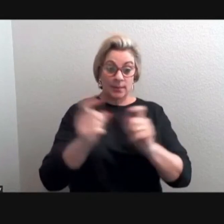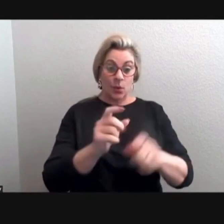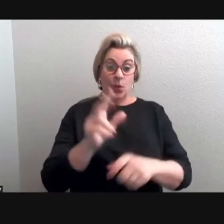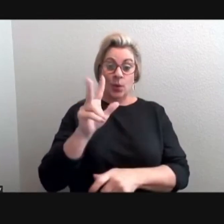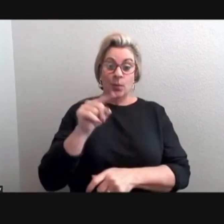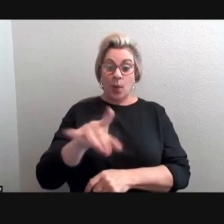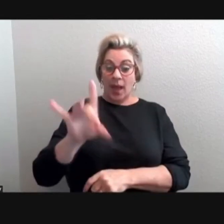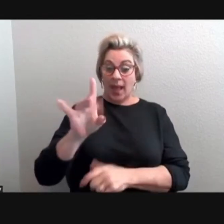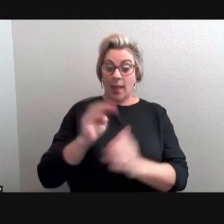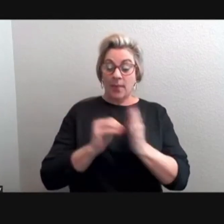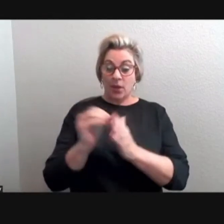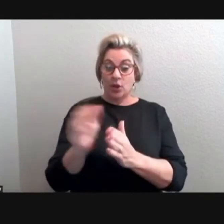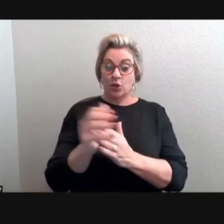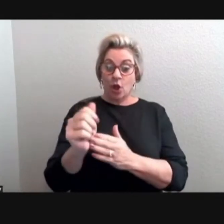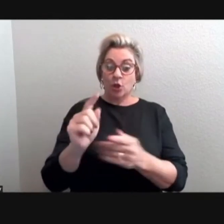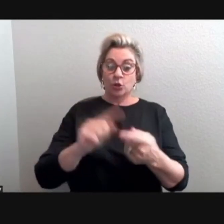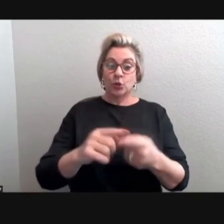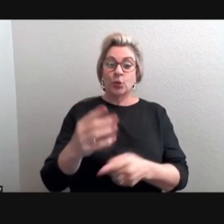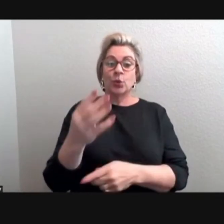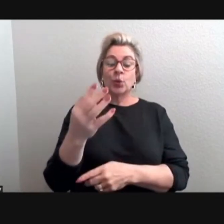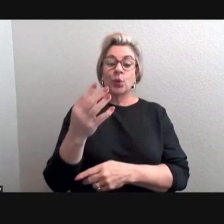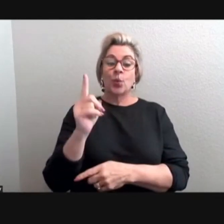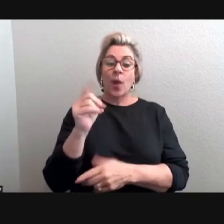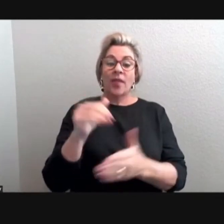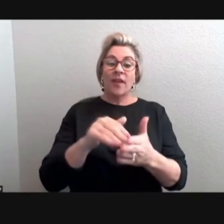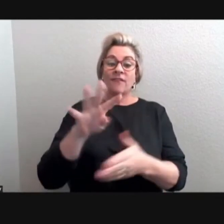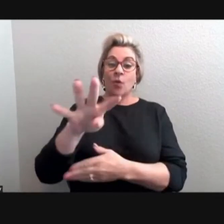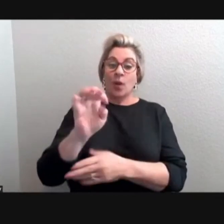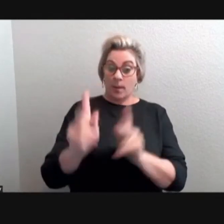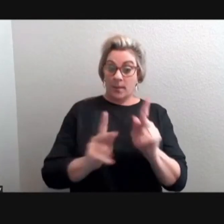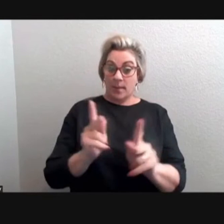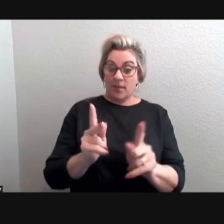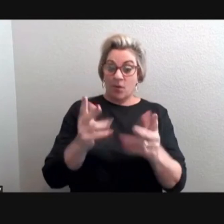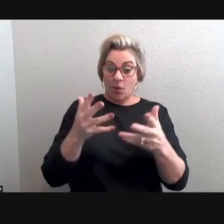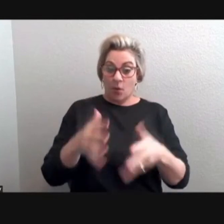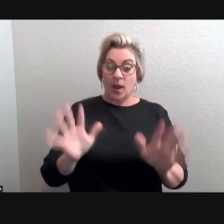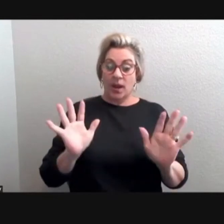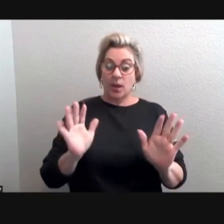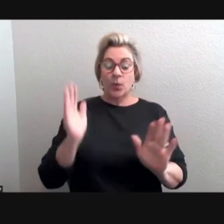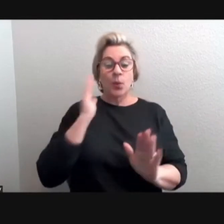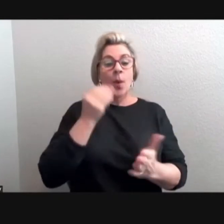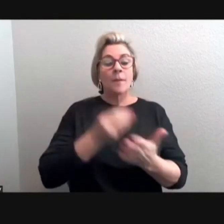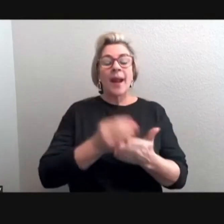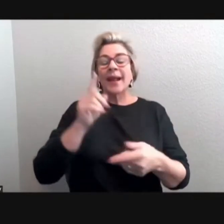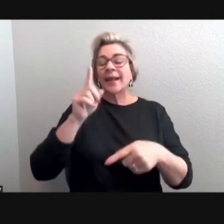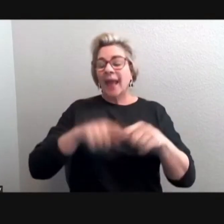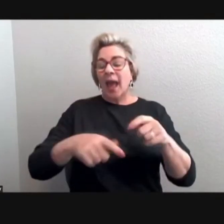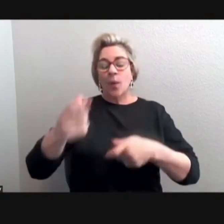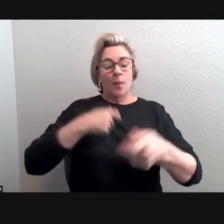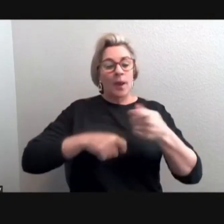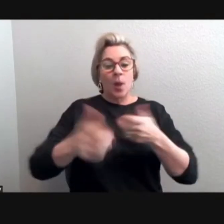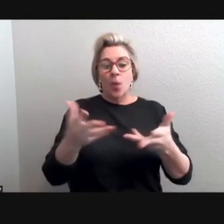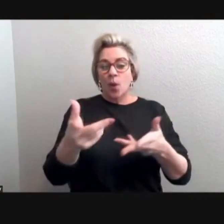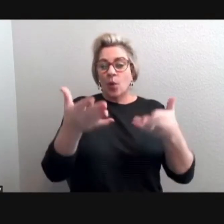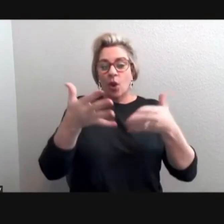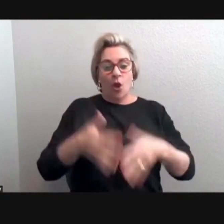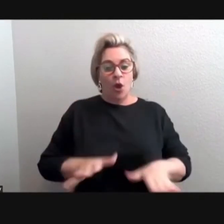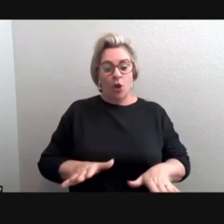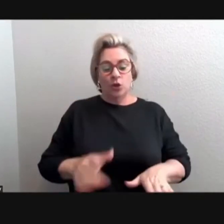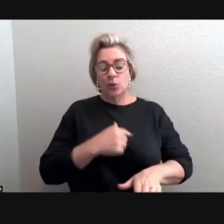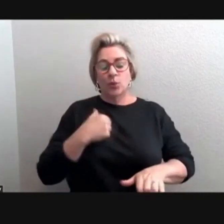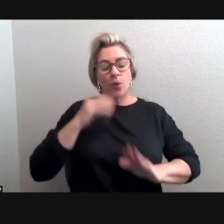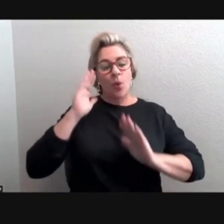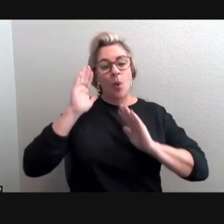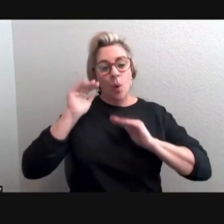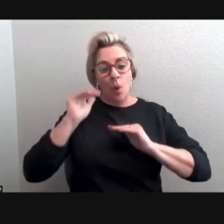million to nearly 1,400 people. We know money cannot replace all that was lost. We do